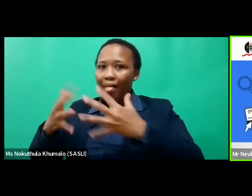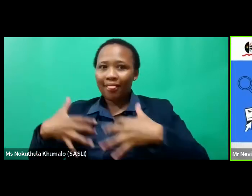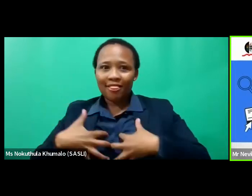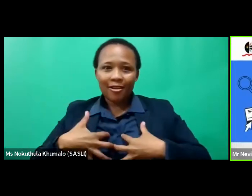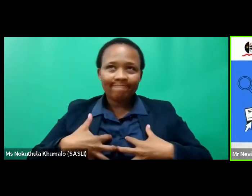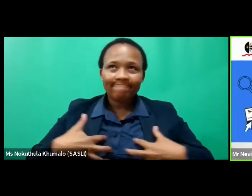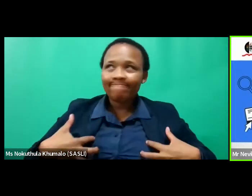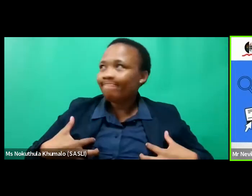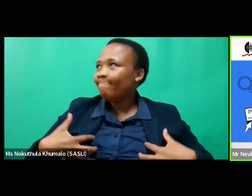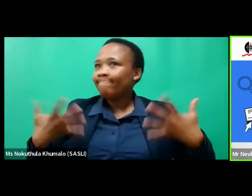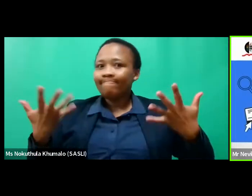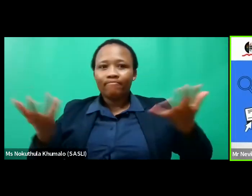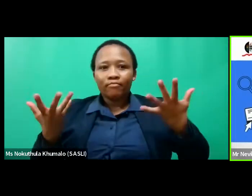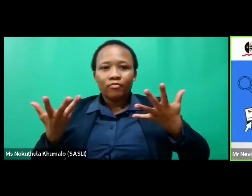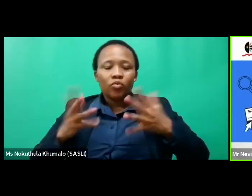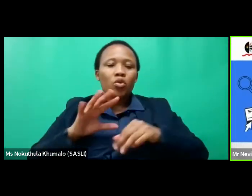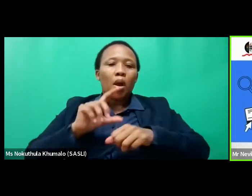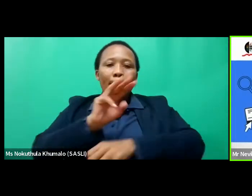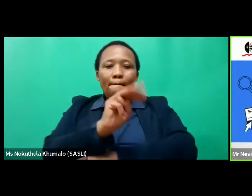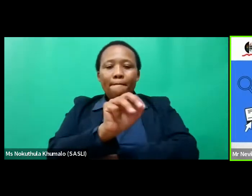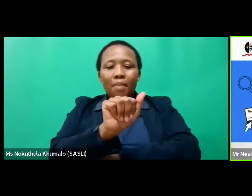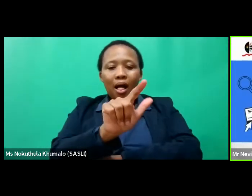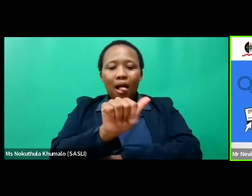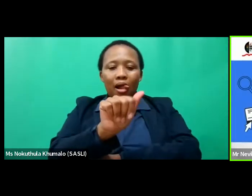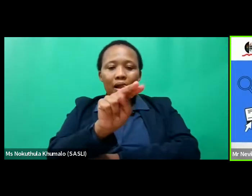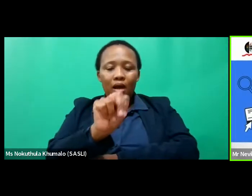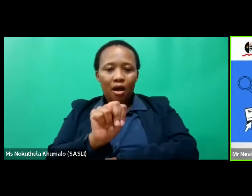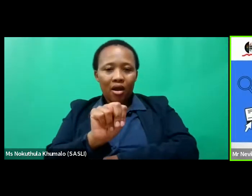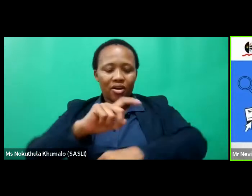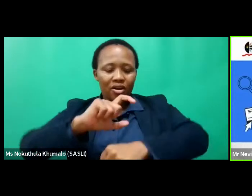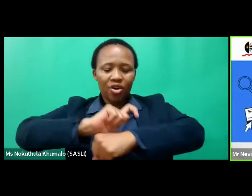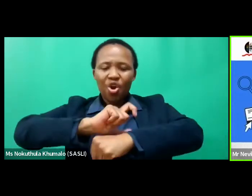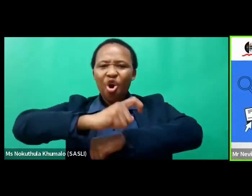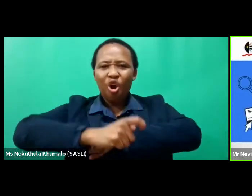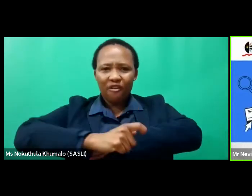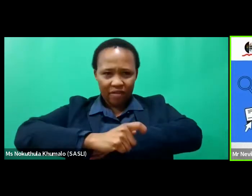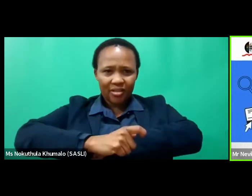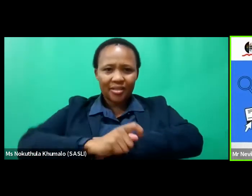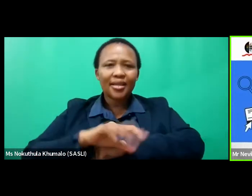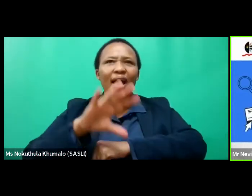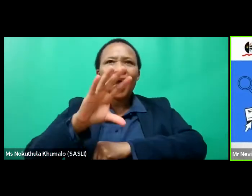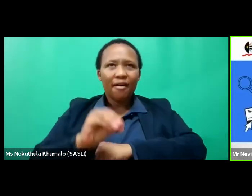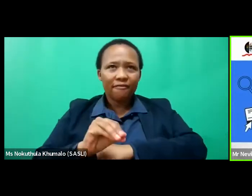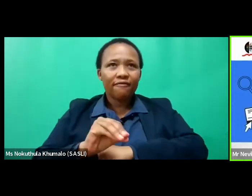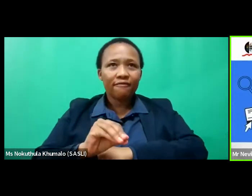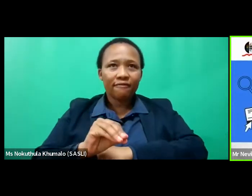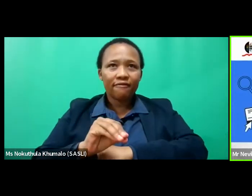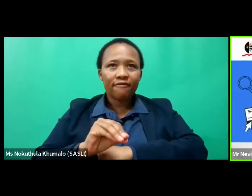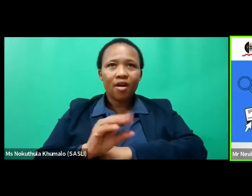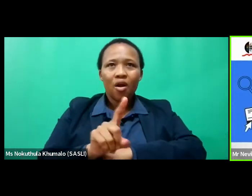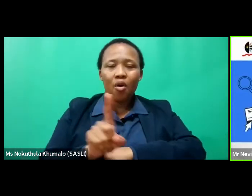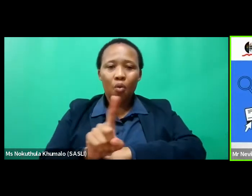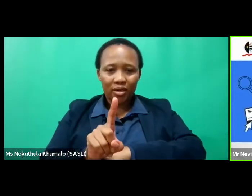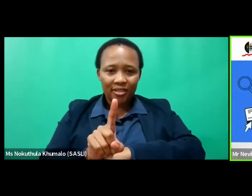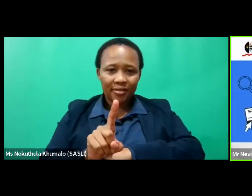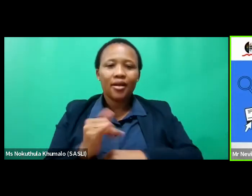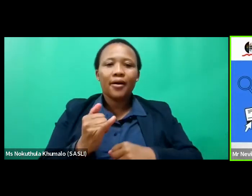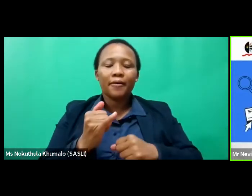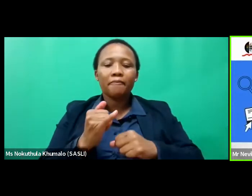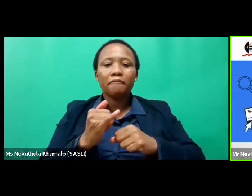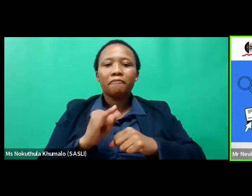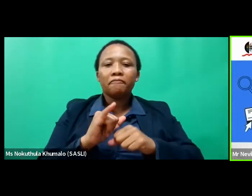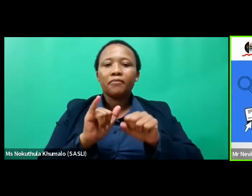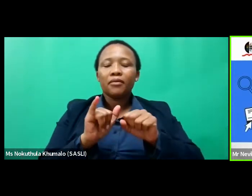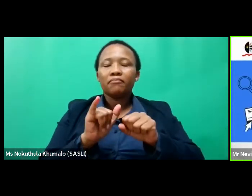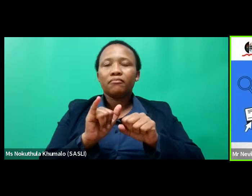Milan Conference that it was to have a profound effect on the education of the deaf for